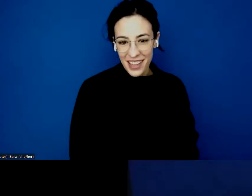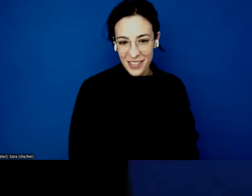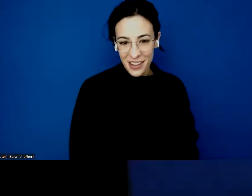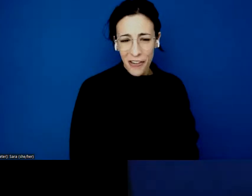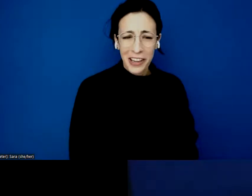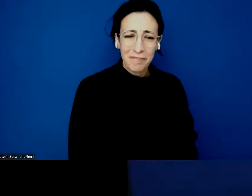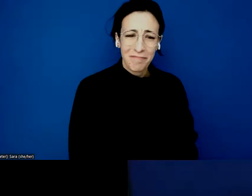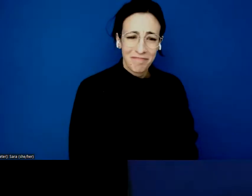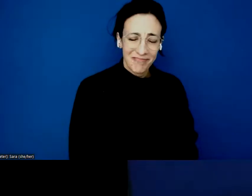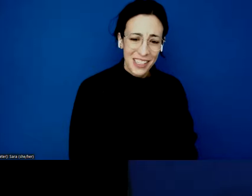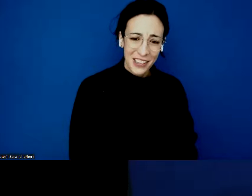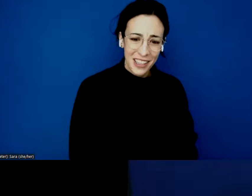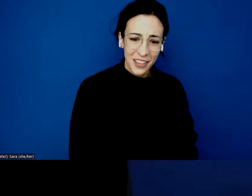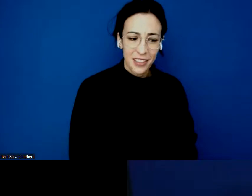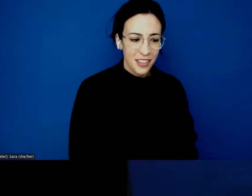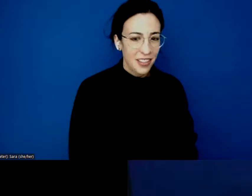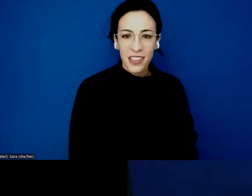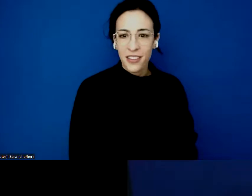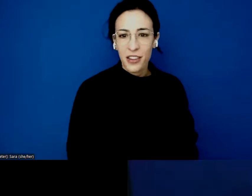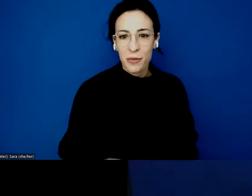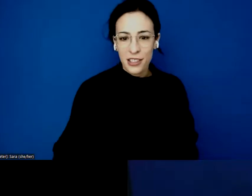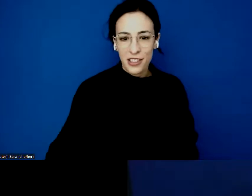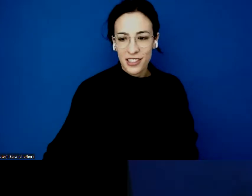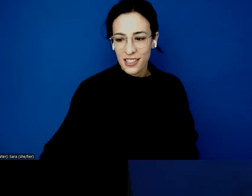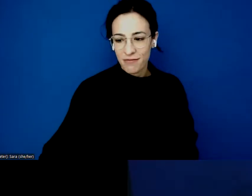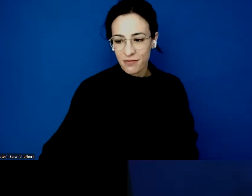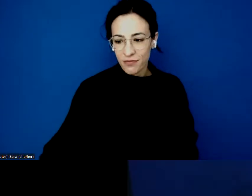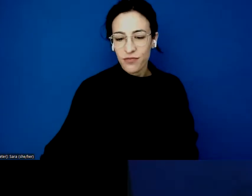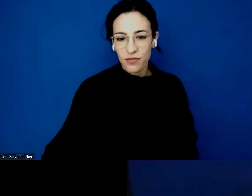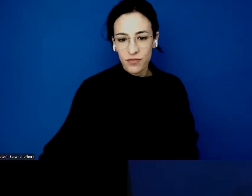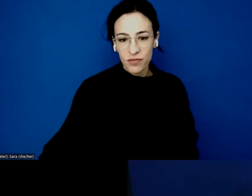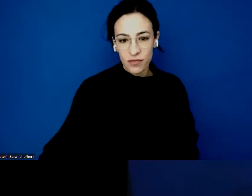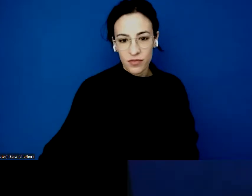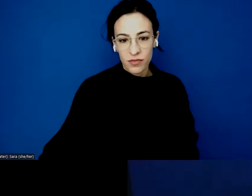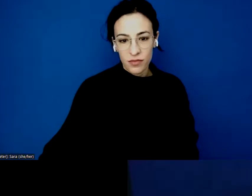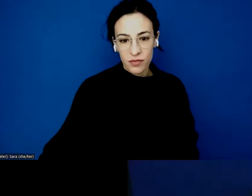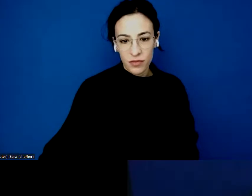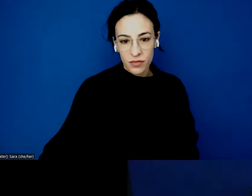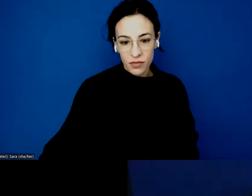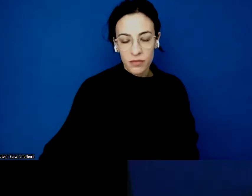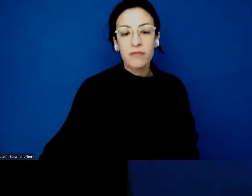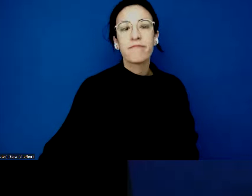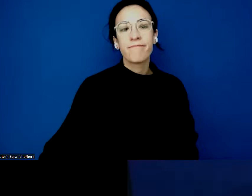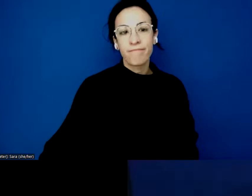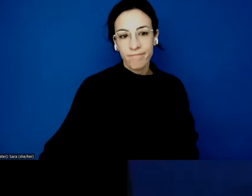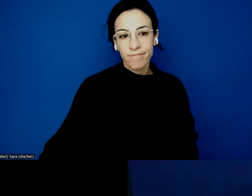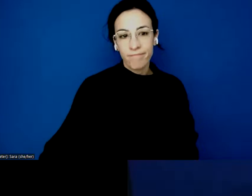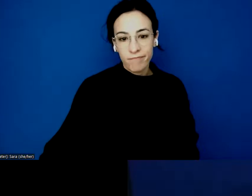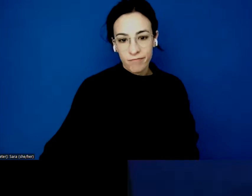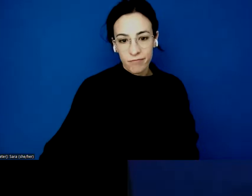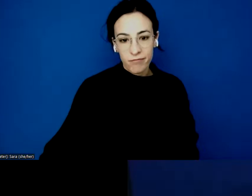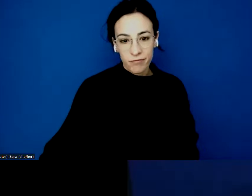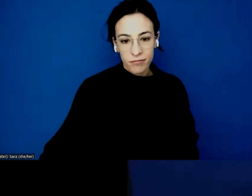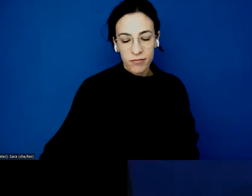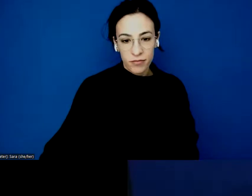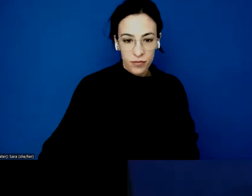But yeah, that was rough. You're muted. So thank you. Yeah, I wonder your if, patience. if they brought their own hotspot, if that would, because